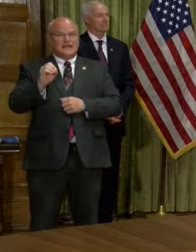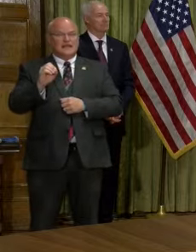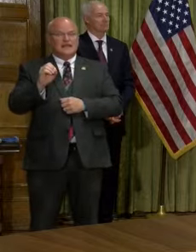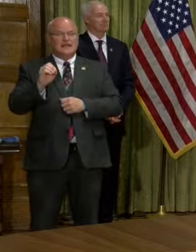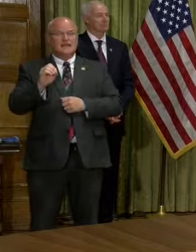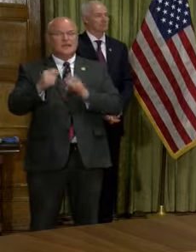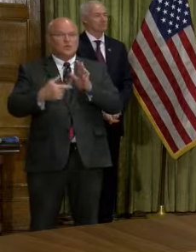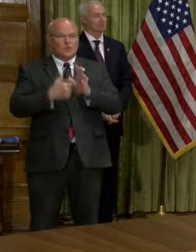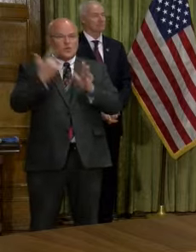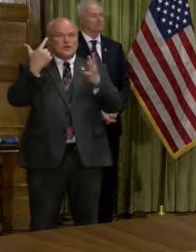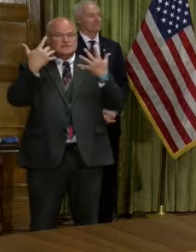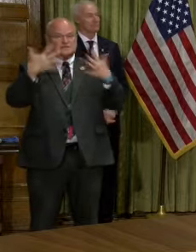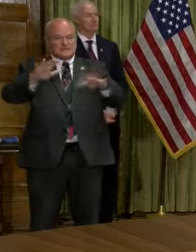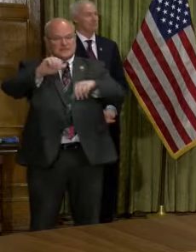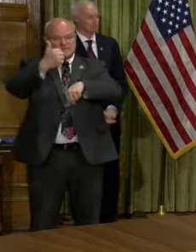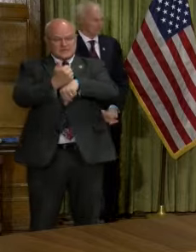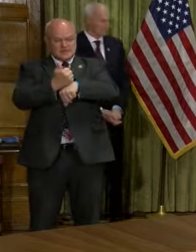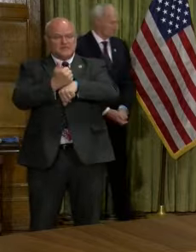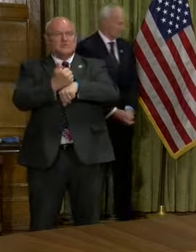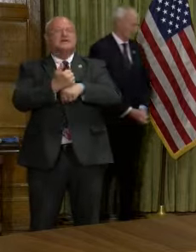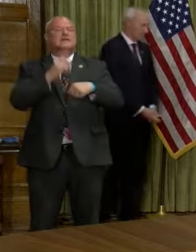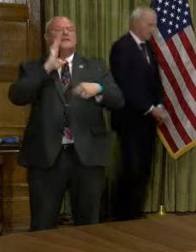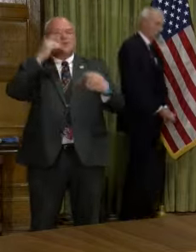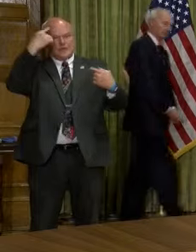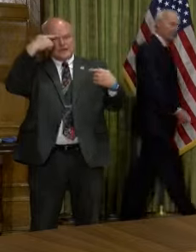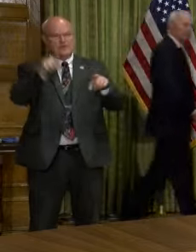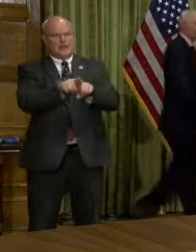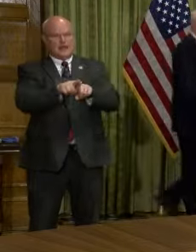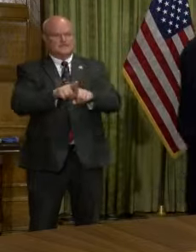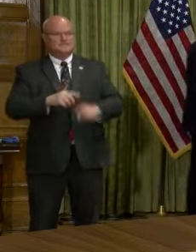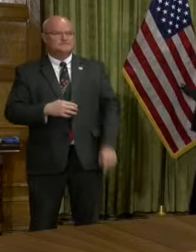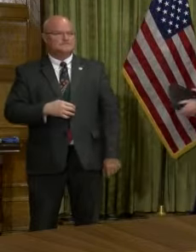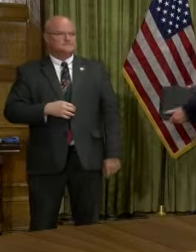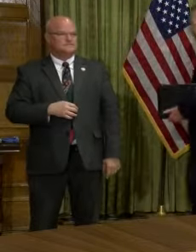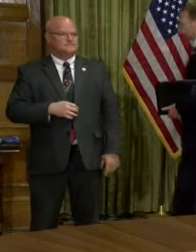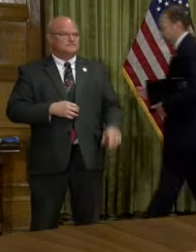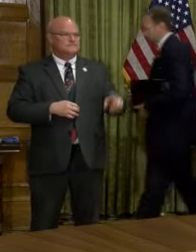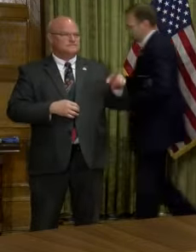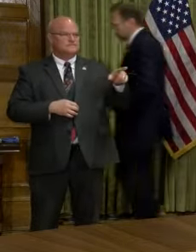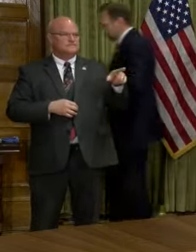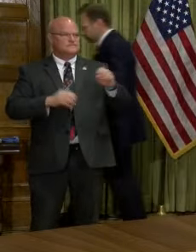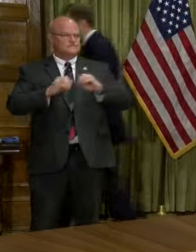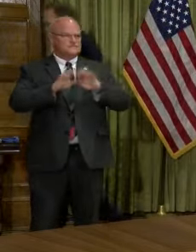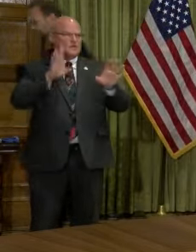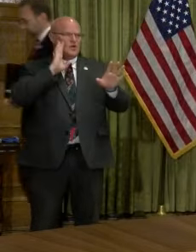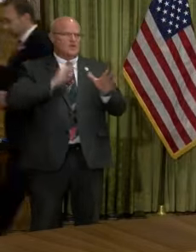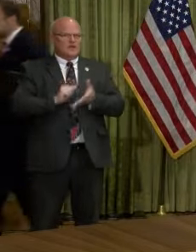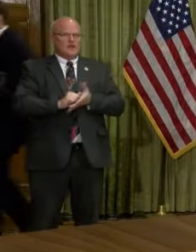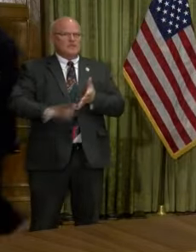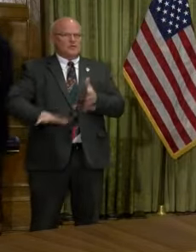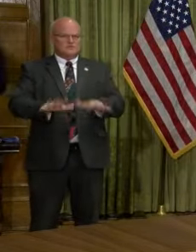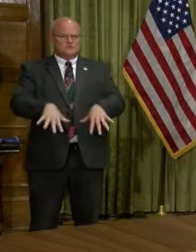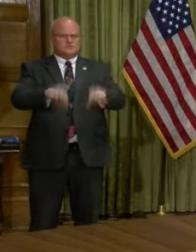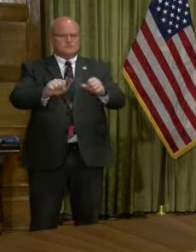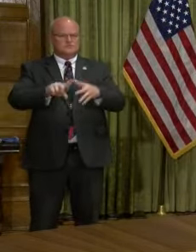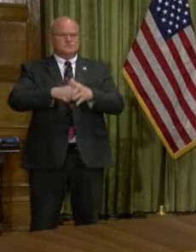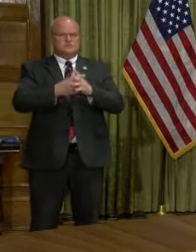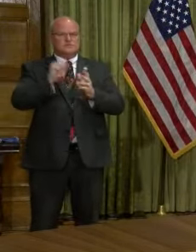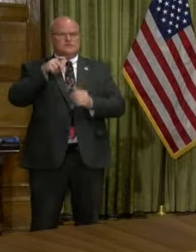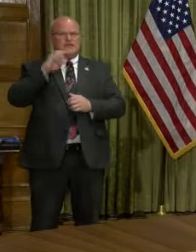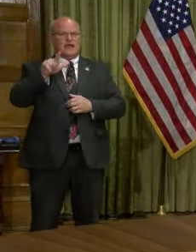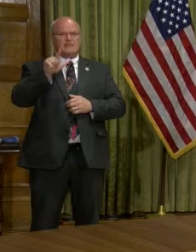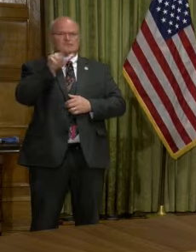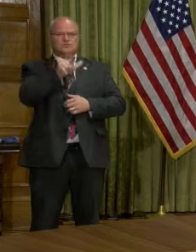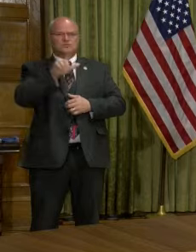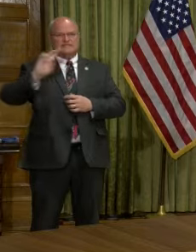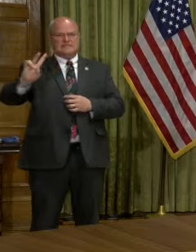but once those are in place, they should be able to comply. Can you clarify for us, will abortions resume on April